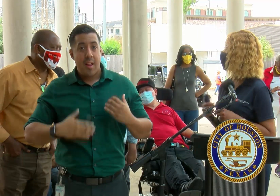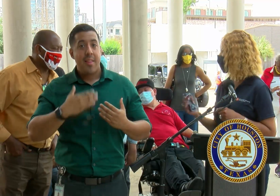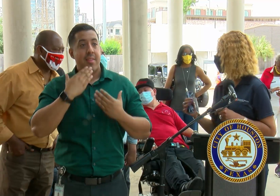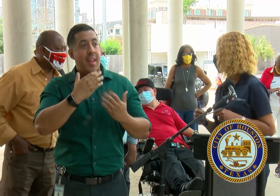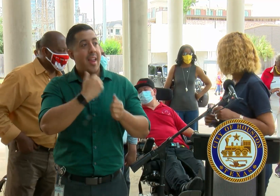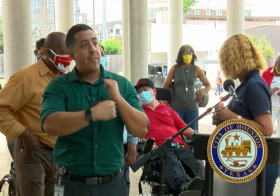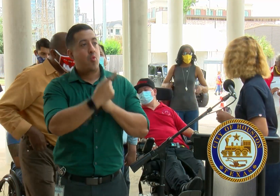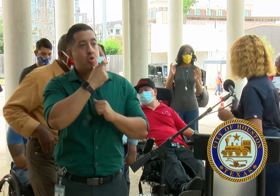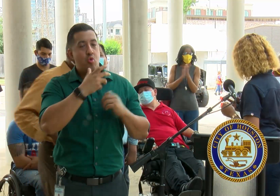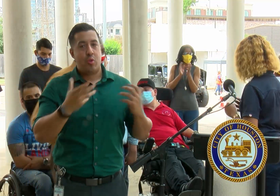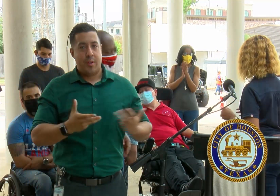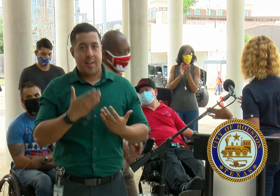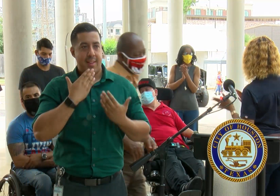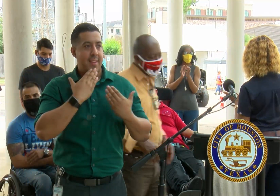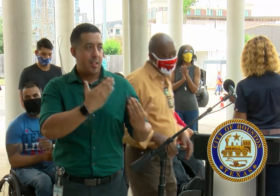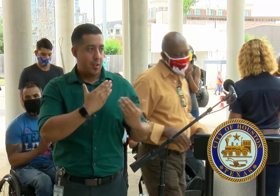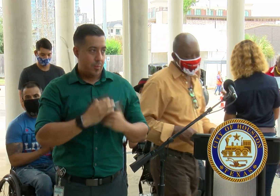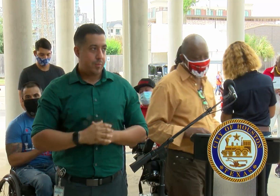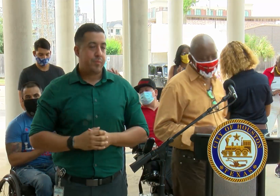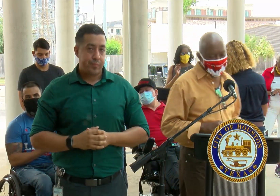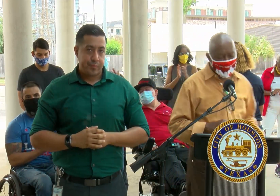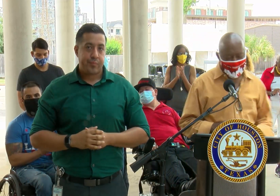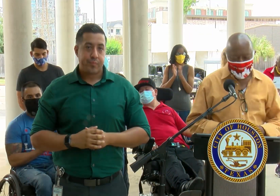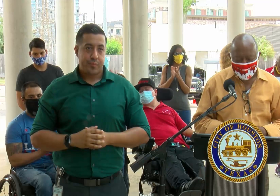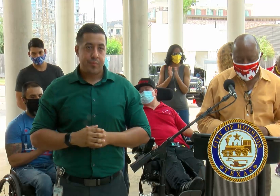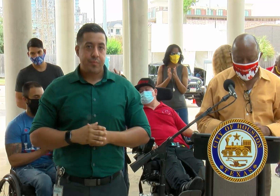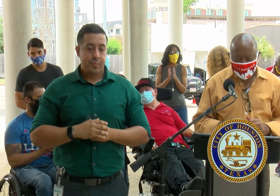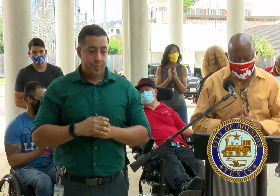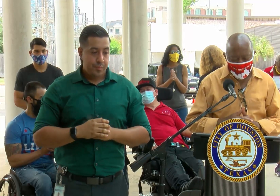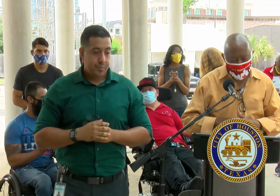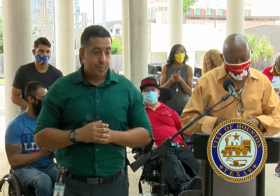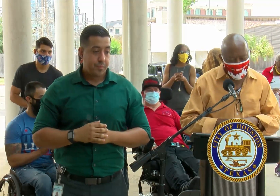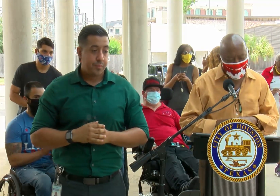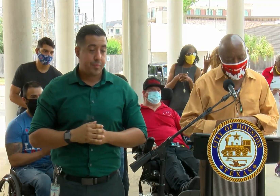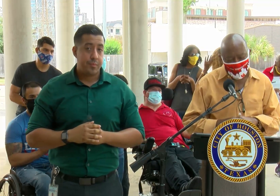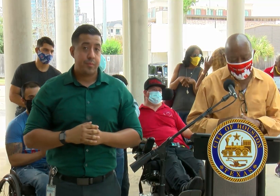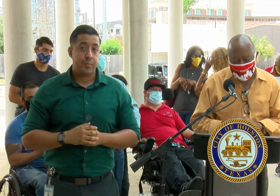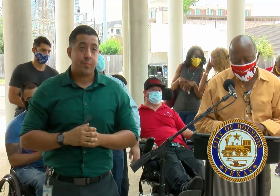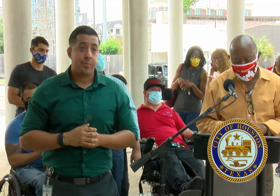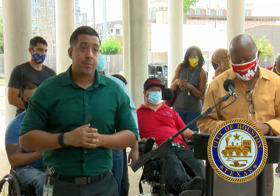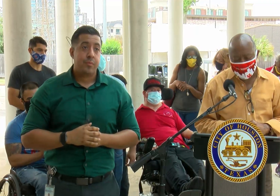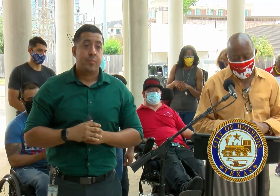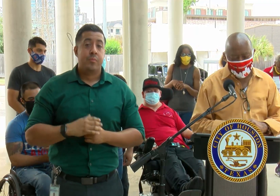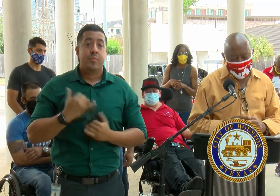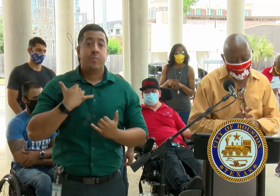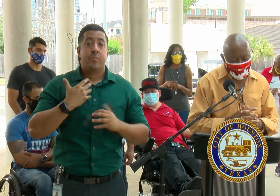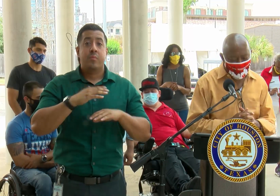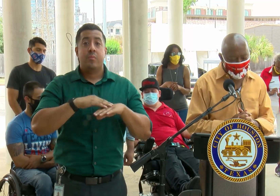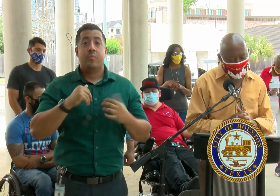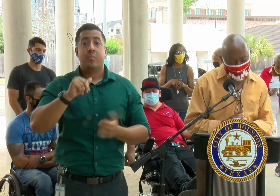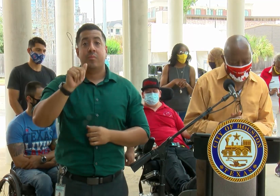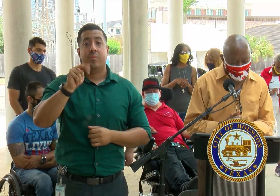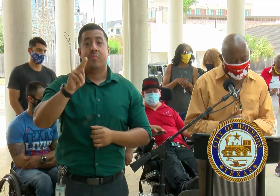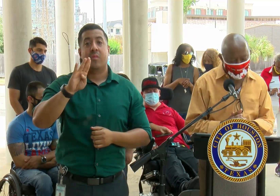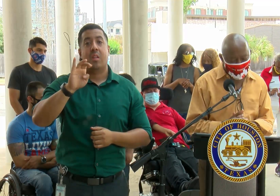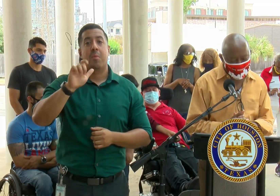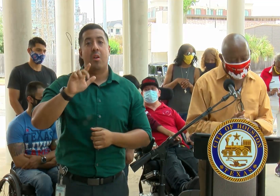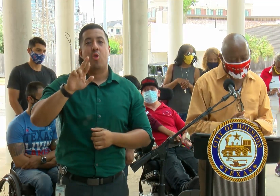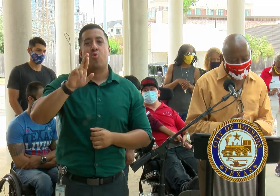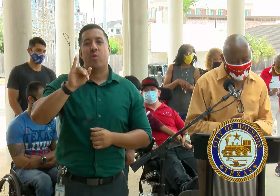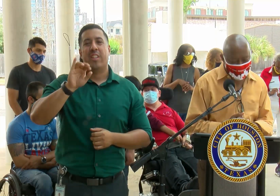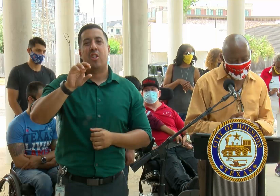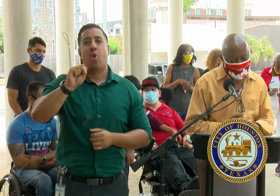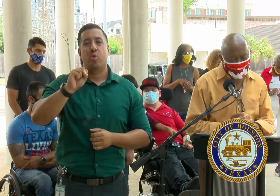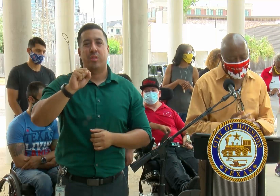here. Thanks, Deborah. And look, I want to call on now Annabelle Rios with the